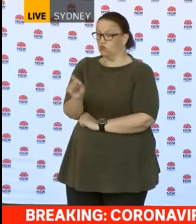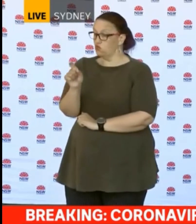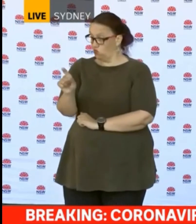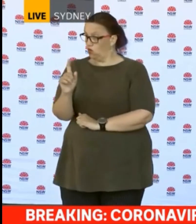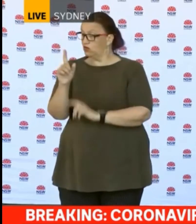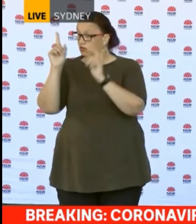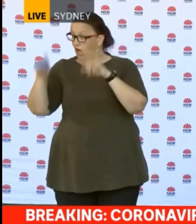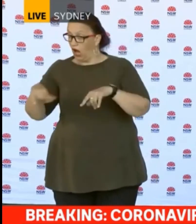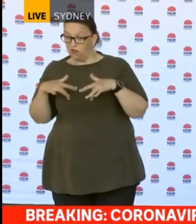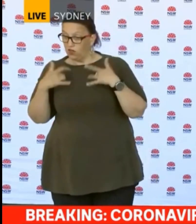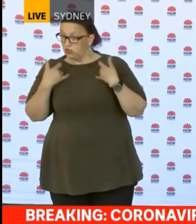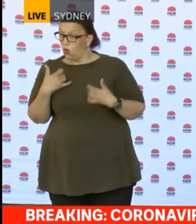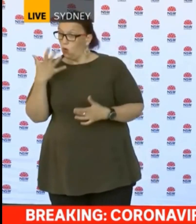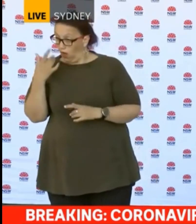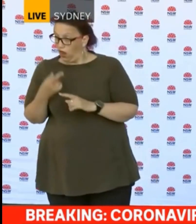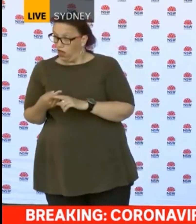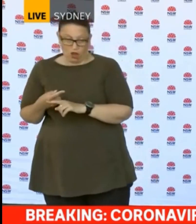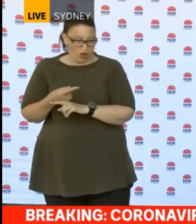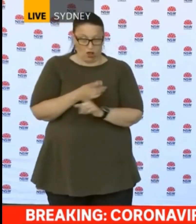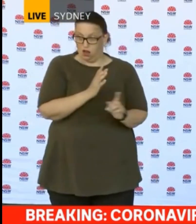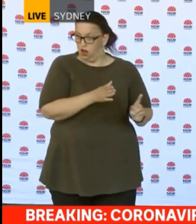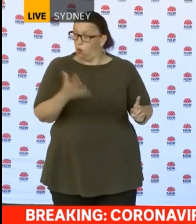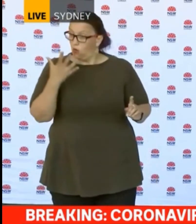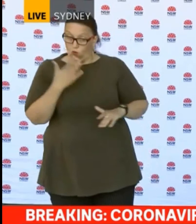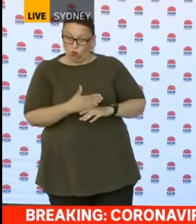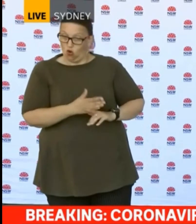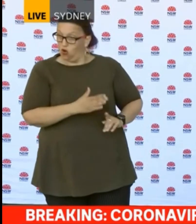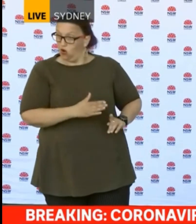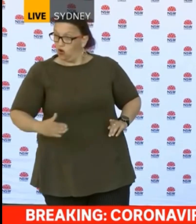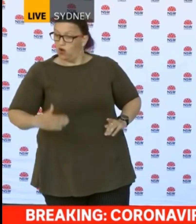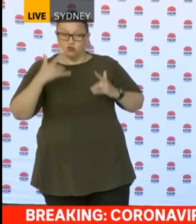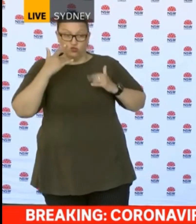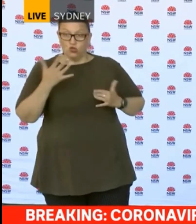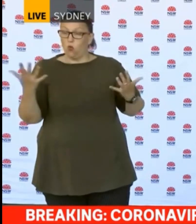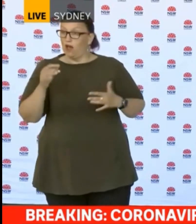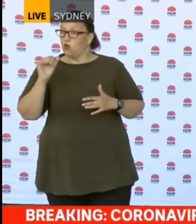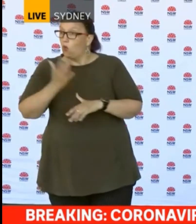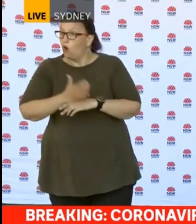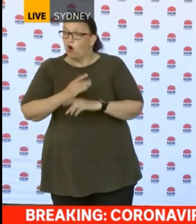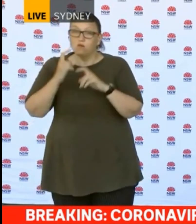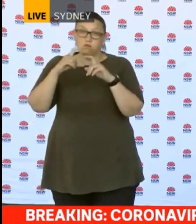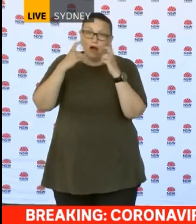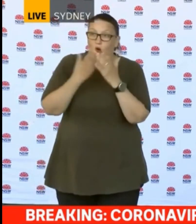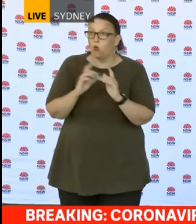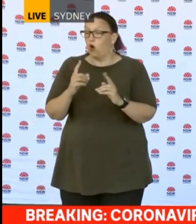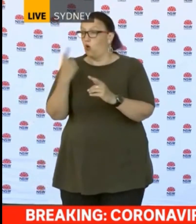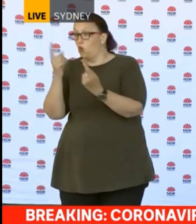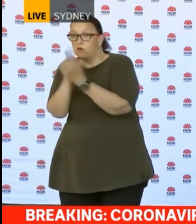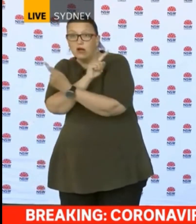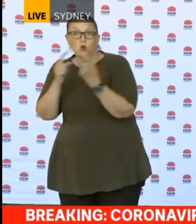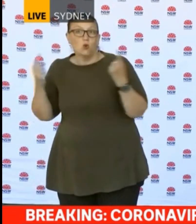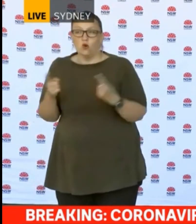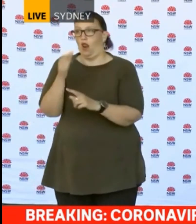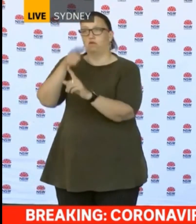they were onset of symptoms. We also do an intensive healthcare worker interview to look at all of their practices, behaviours, who they've interacted